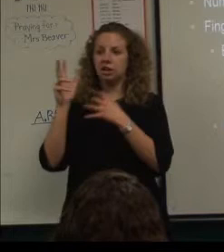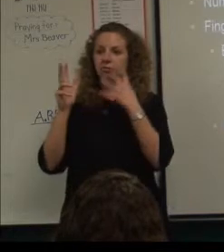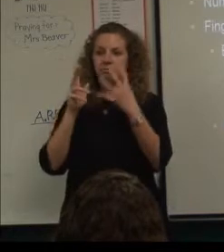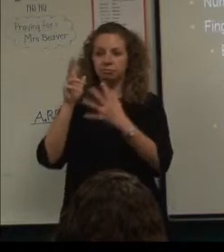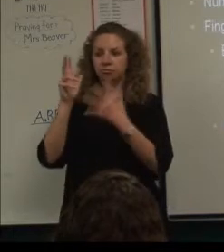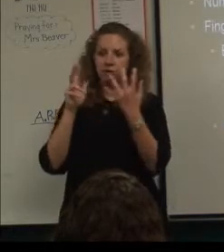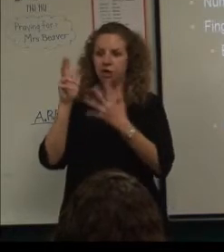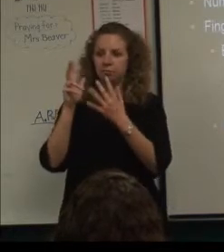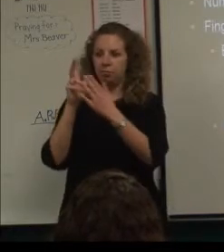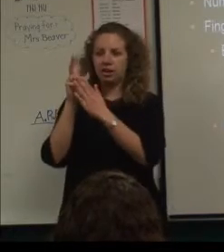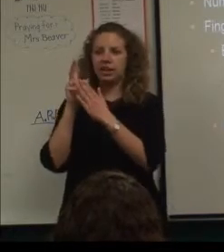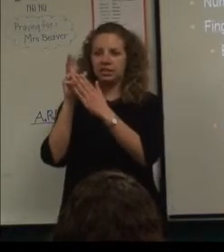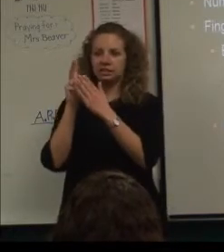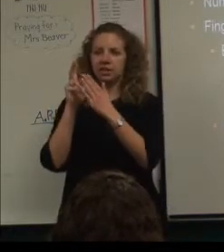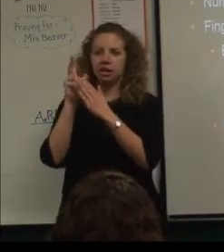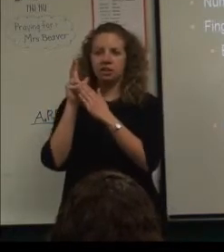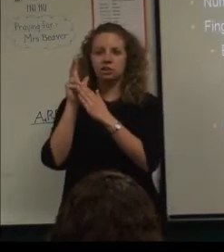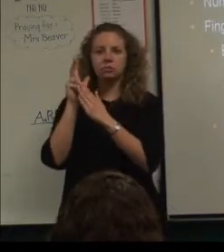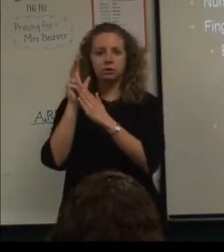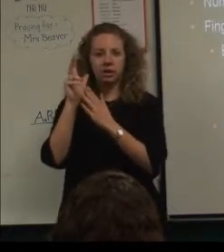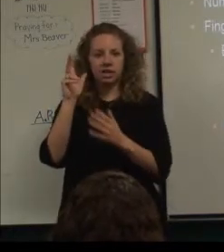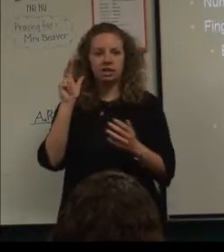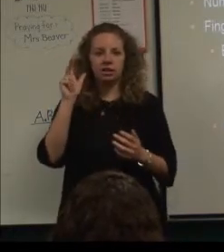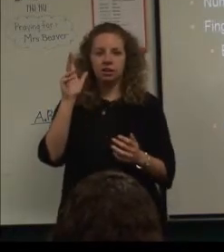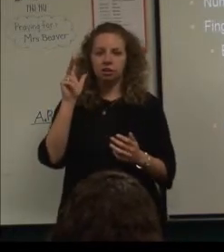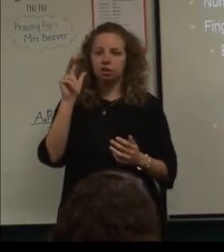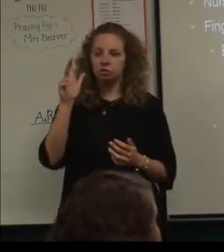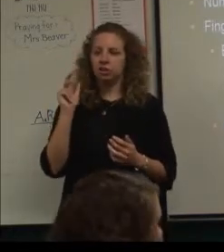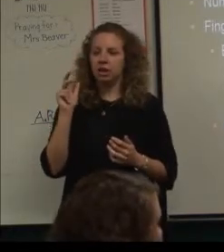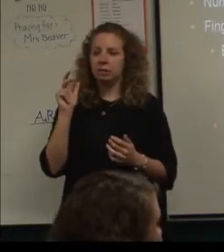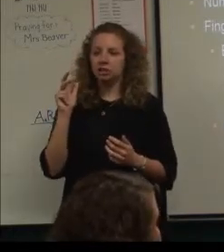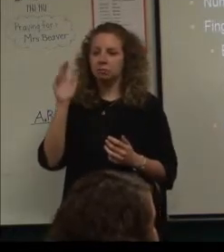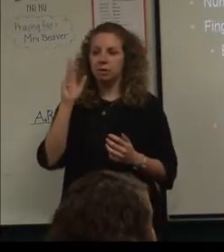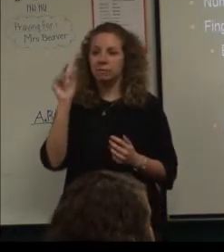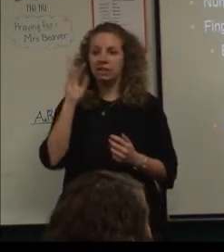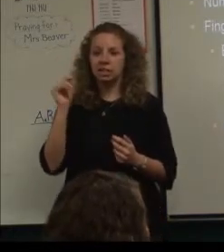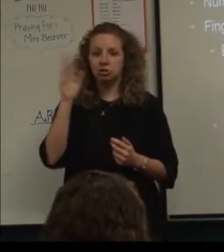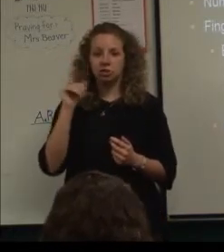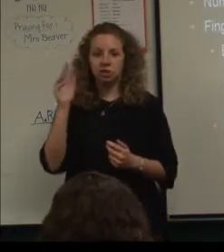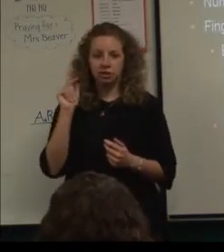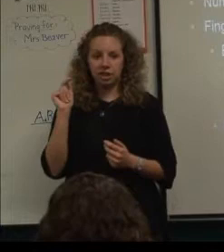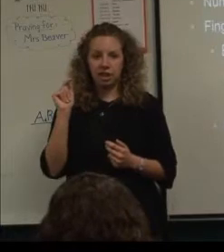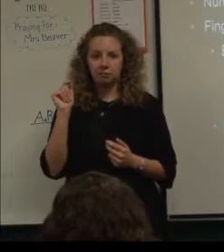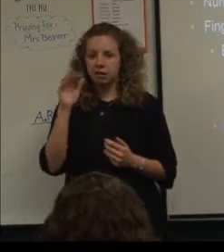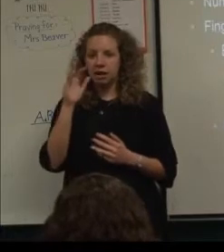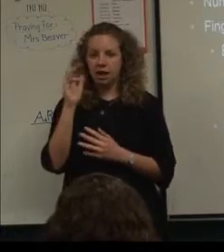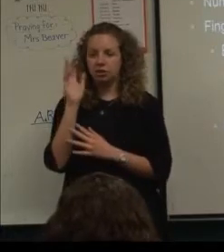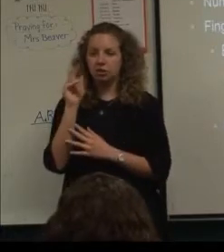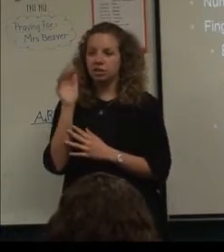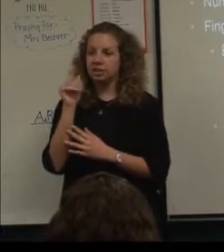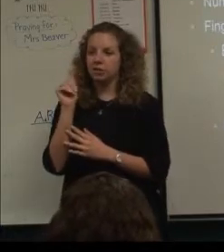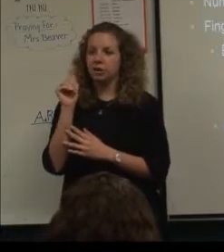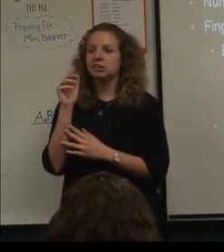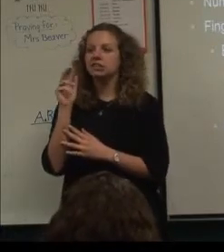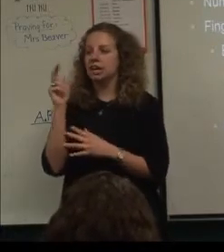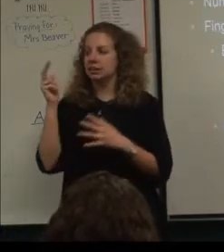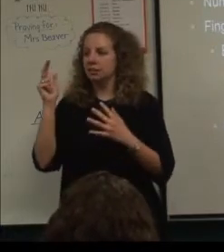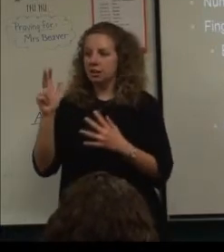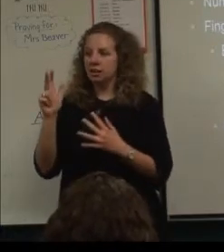their body hasn't like gotten to the point where it can control it that much. But because I do this all the time, I do it all before, then